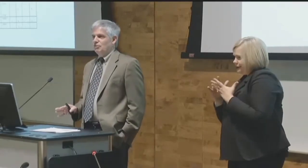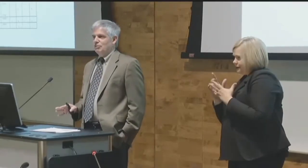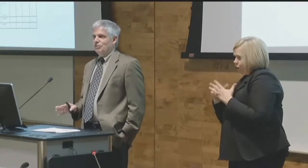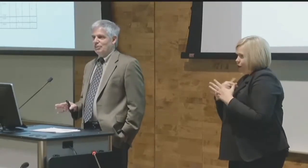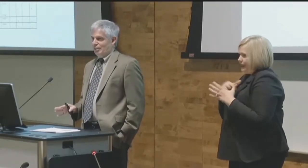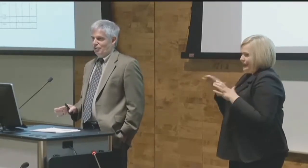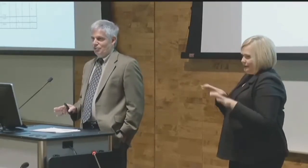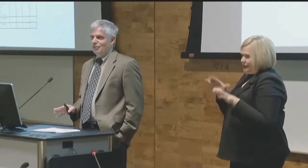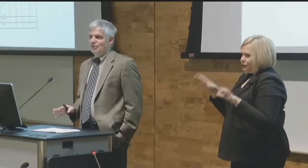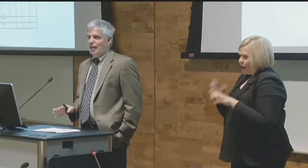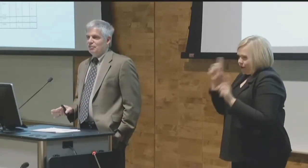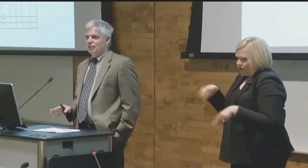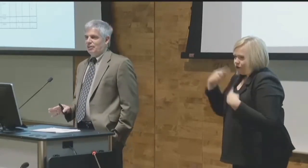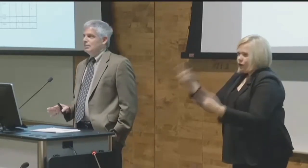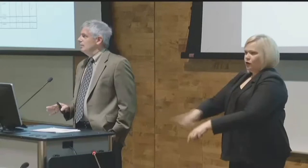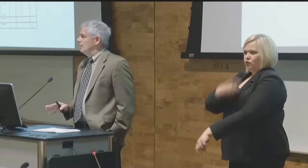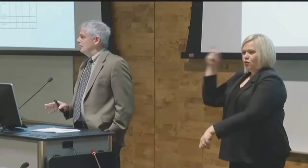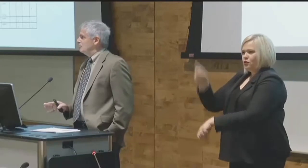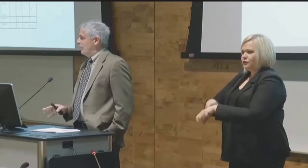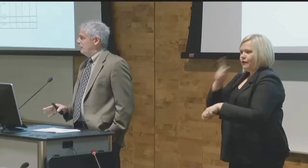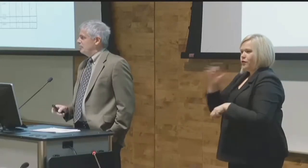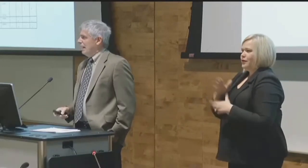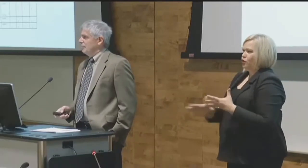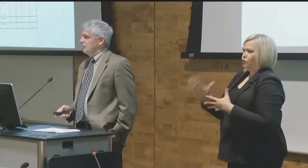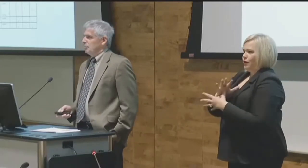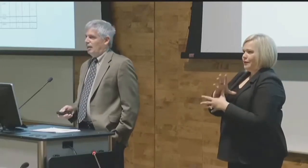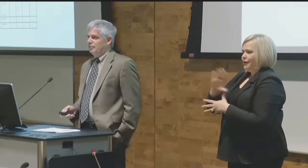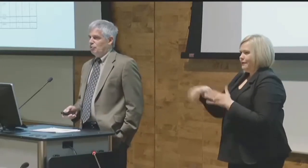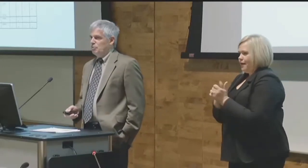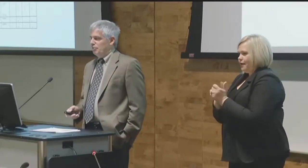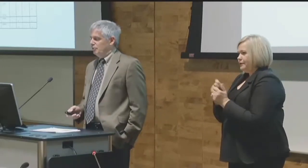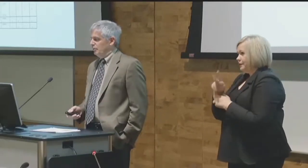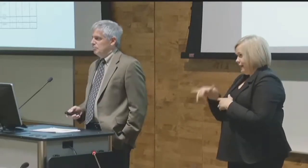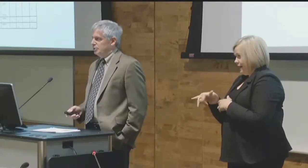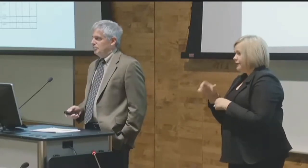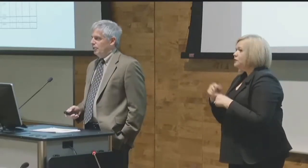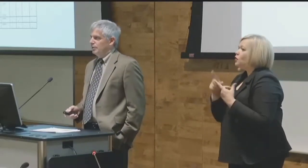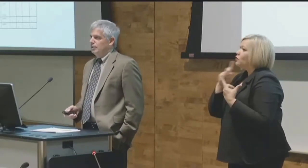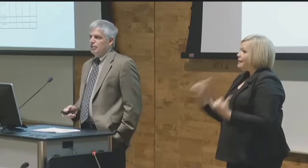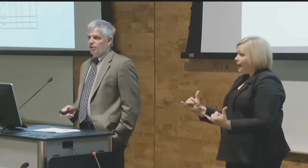been using for years as their primary and backup supply. So we're moving to